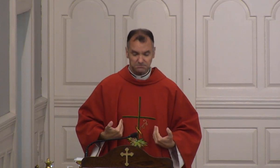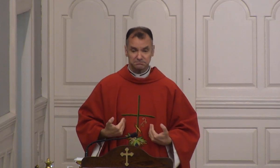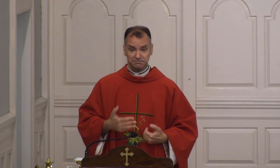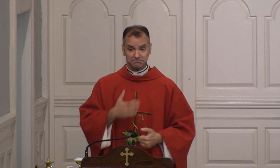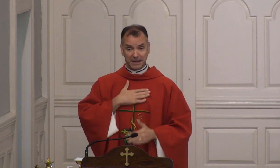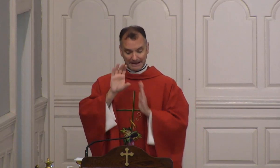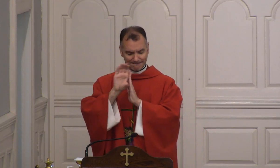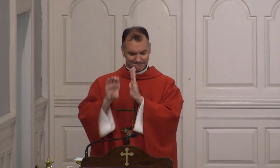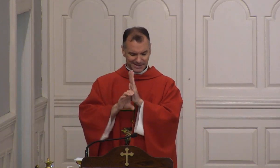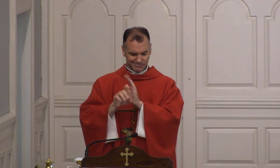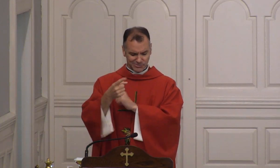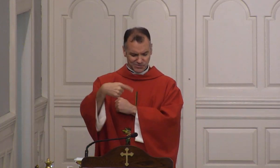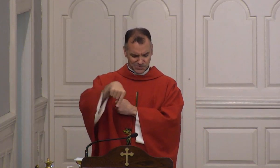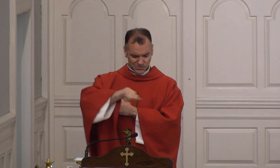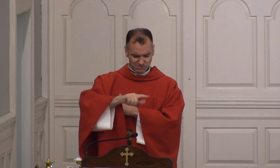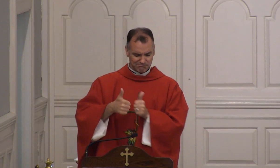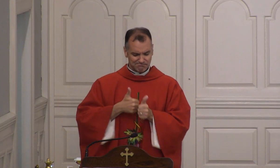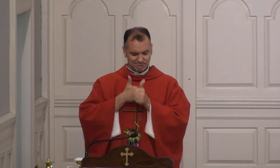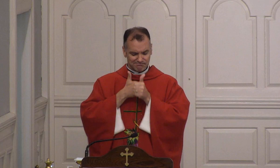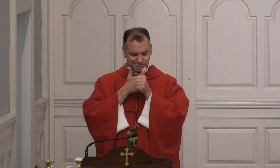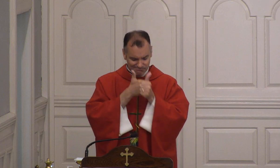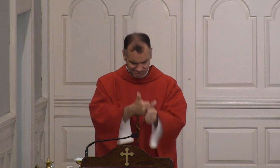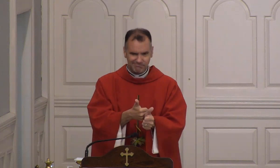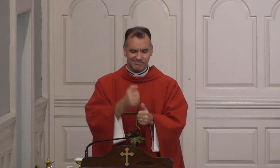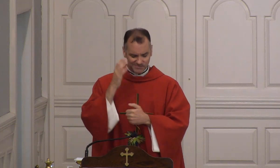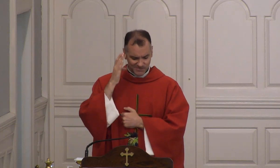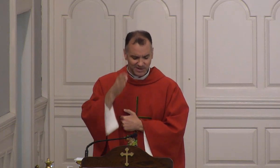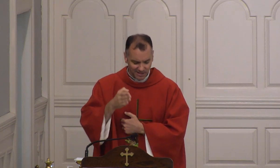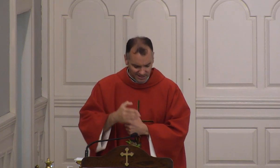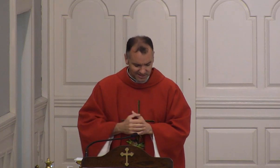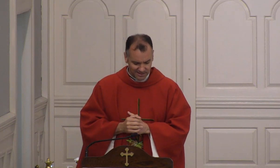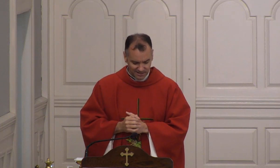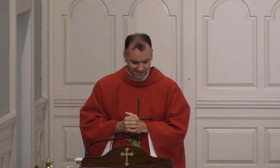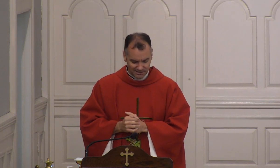you will keep my commandments.